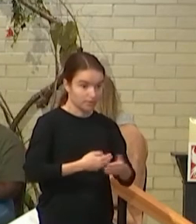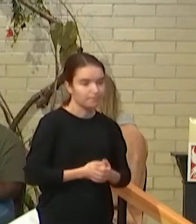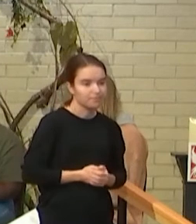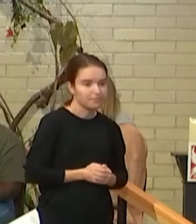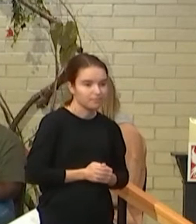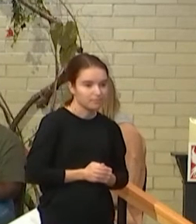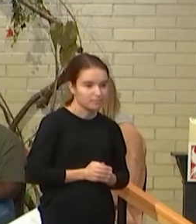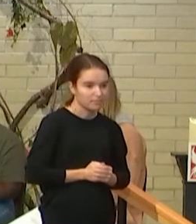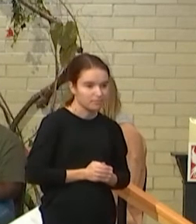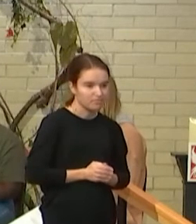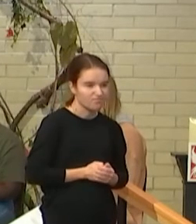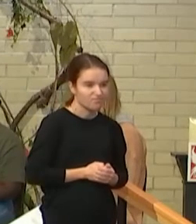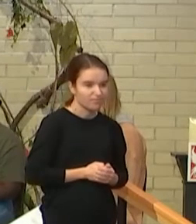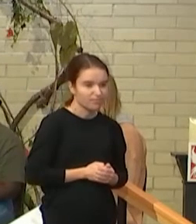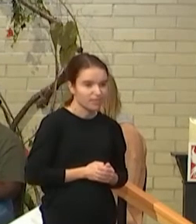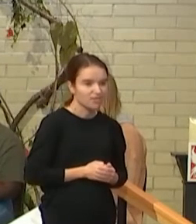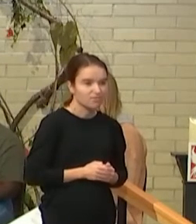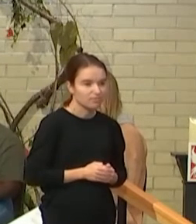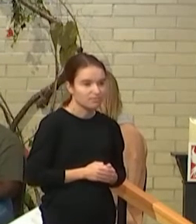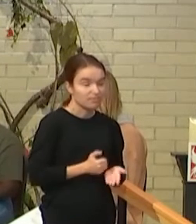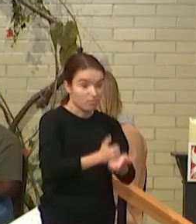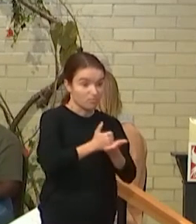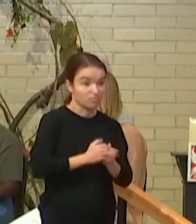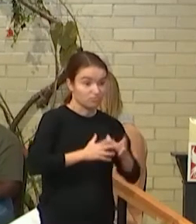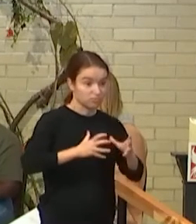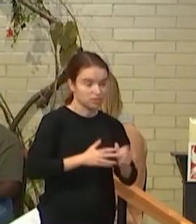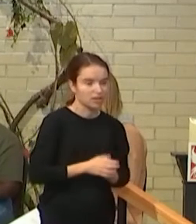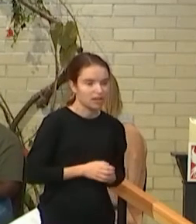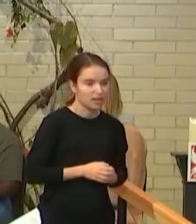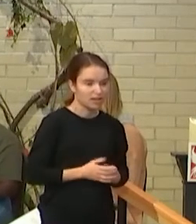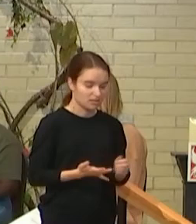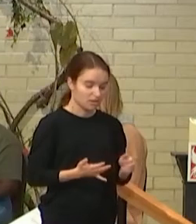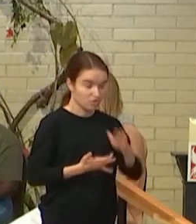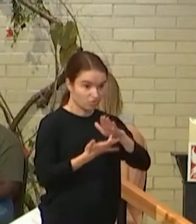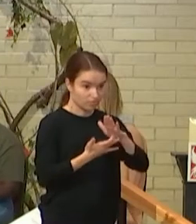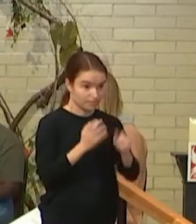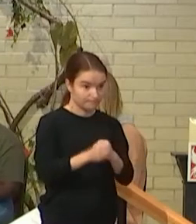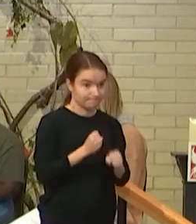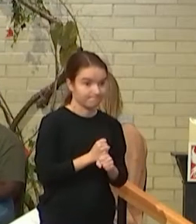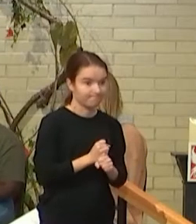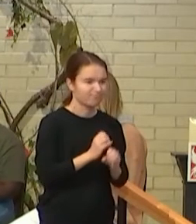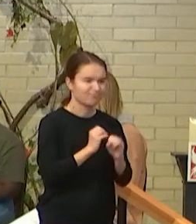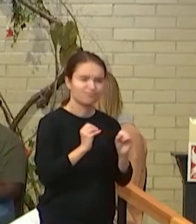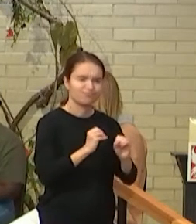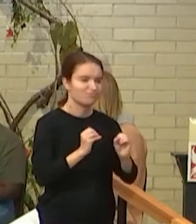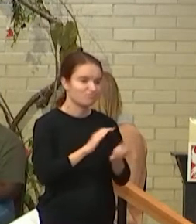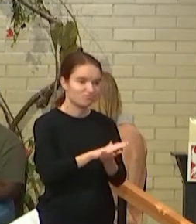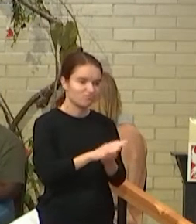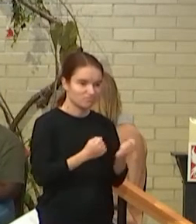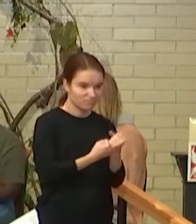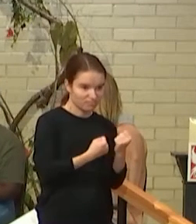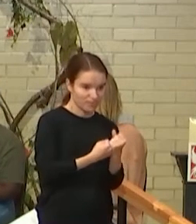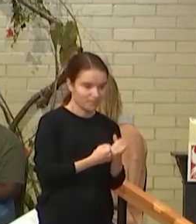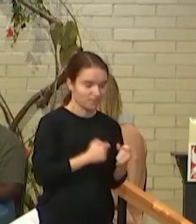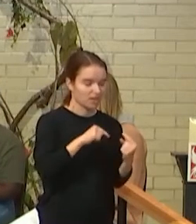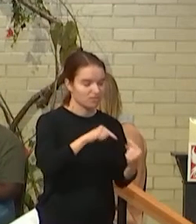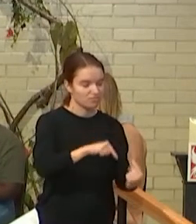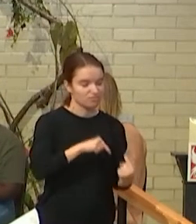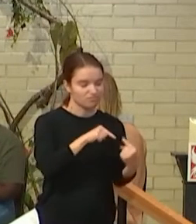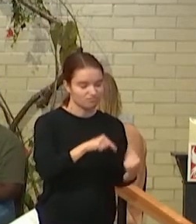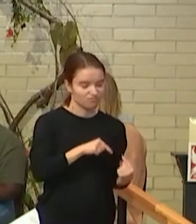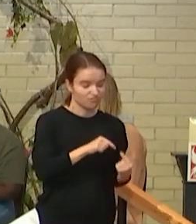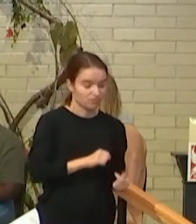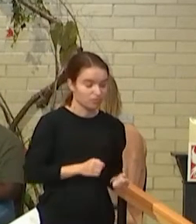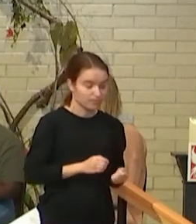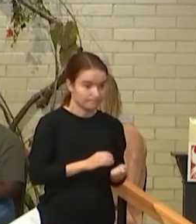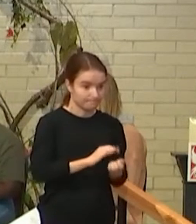It has definitely helped me. I've realized, because freshman year I had no accommodations and I was definitely struggling in a lot of classes.